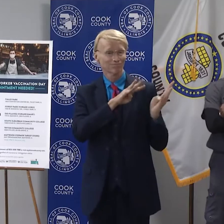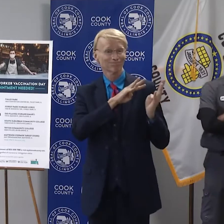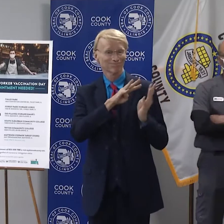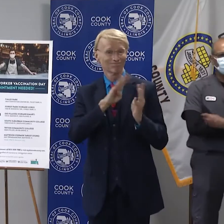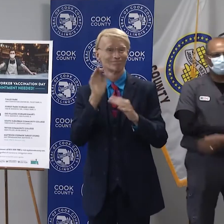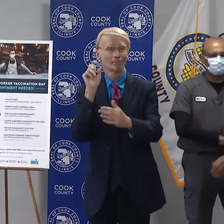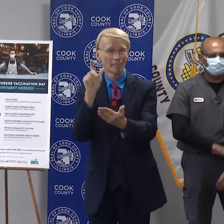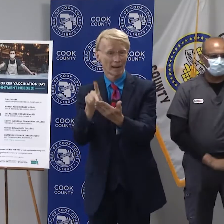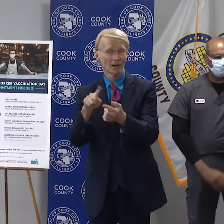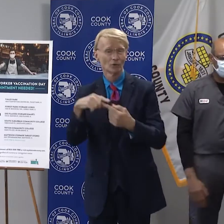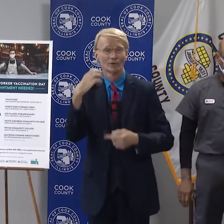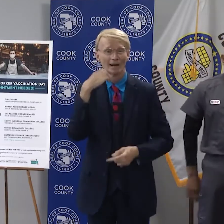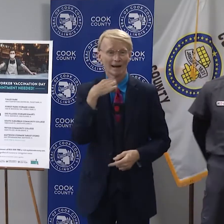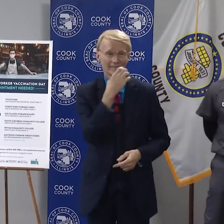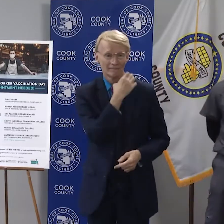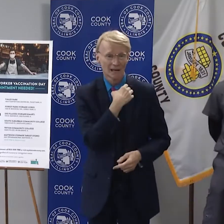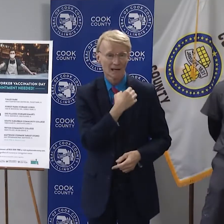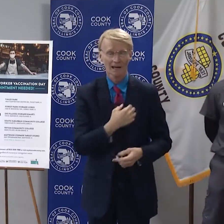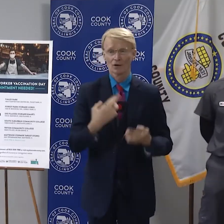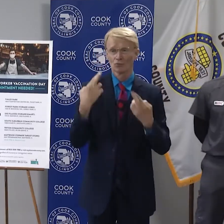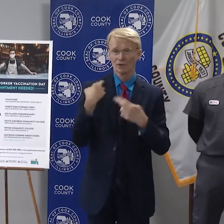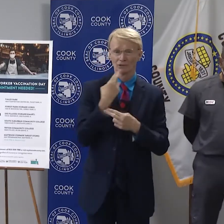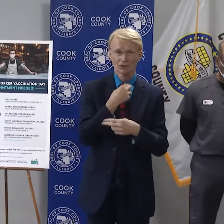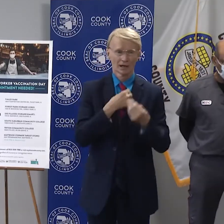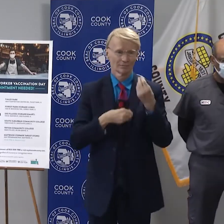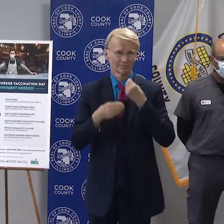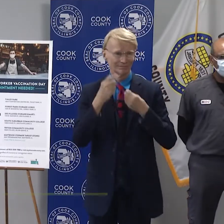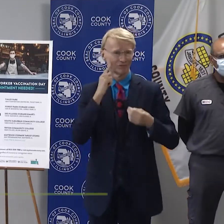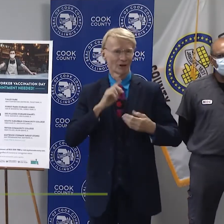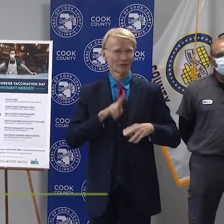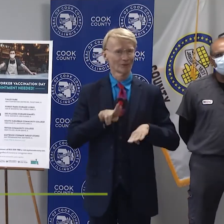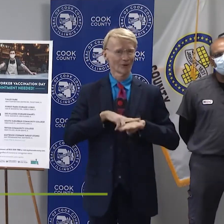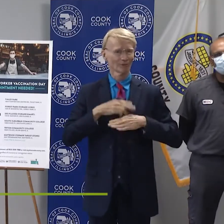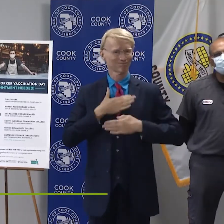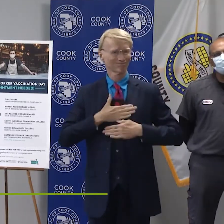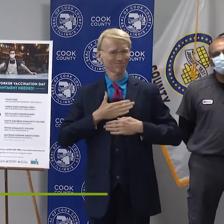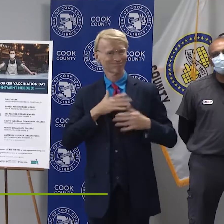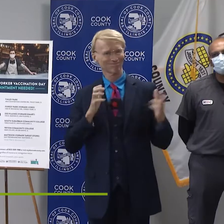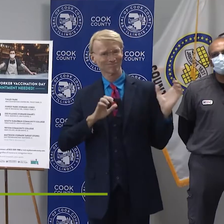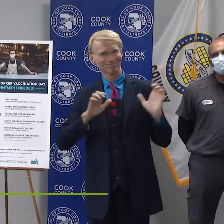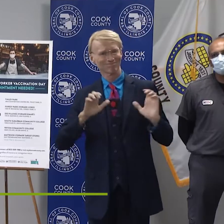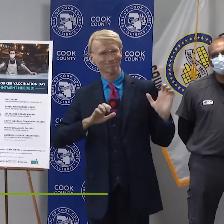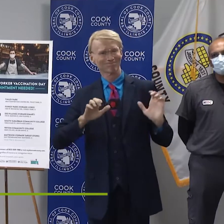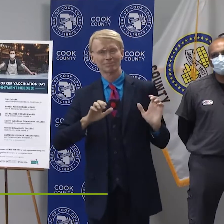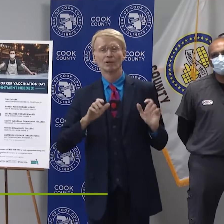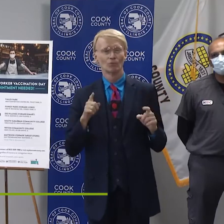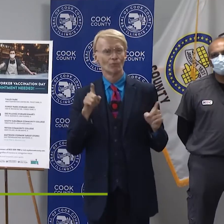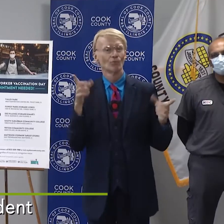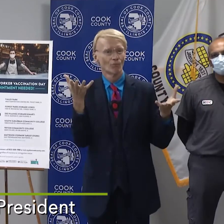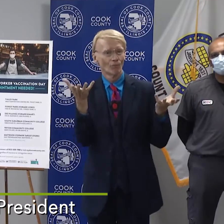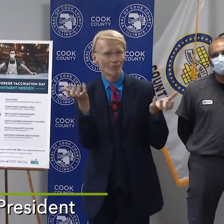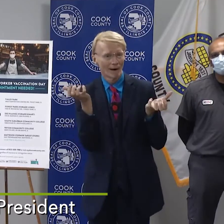and restaurants for a sense of normalcy and camaraderie that we all have craved.